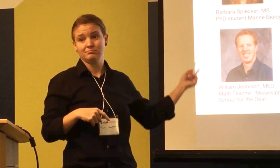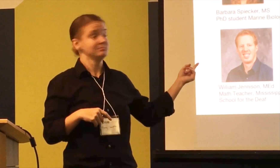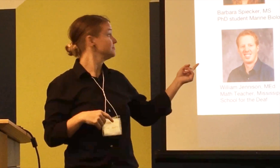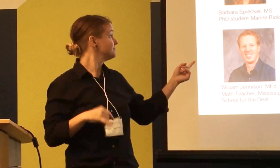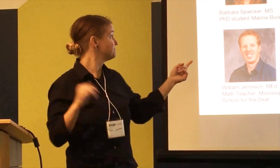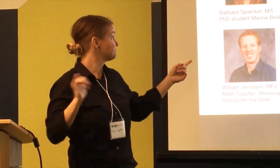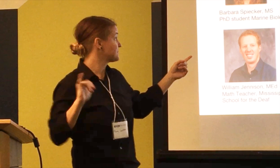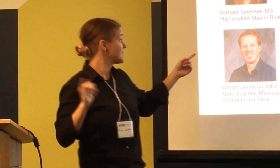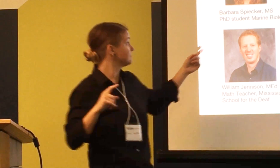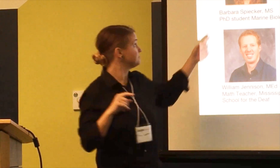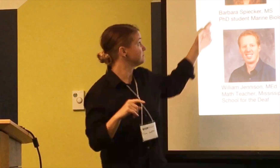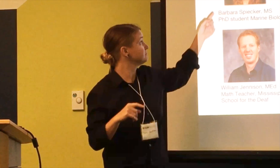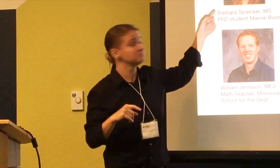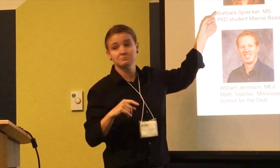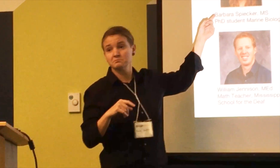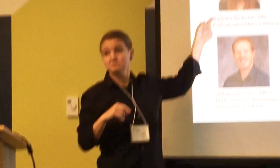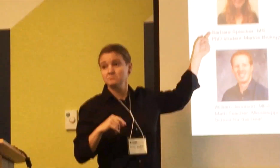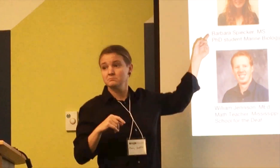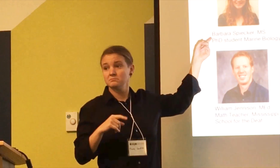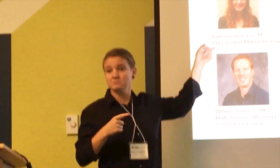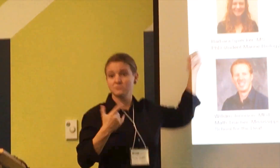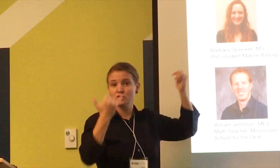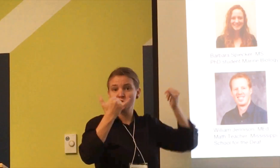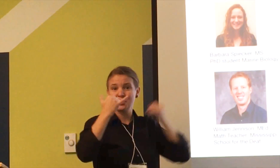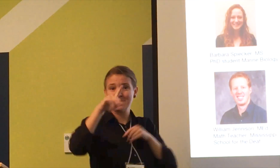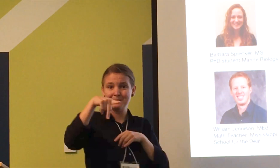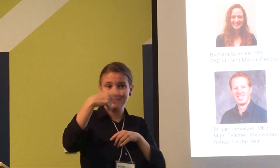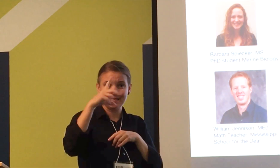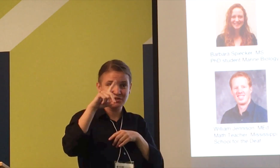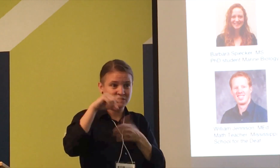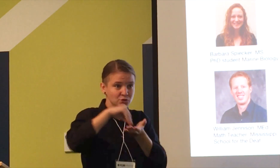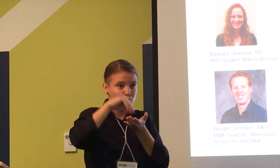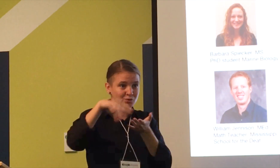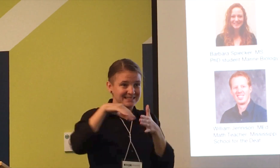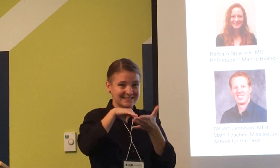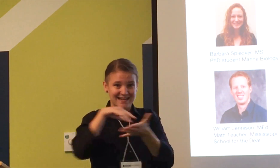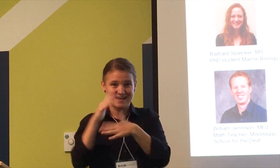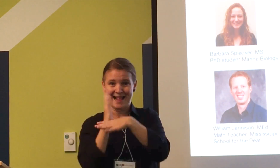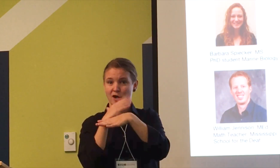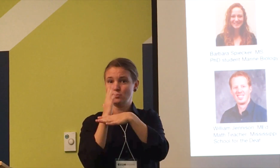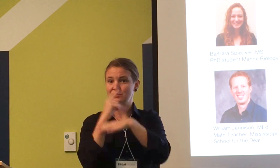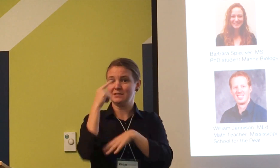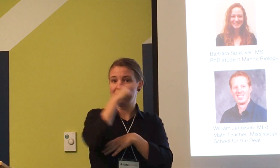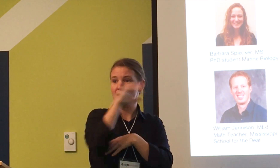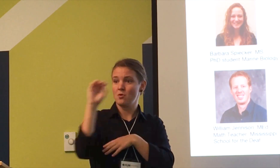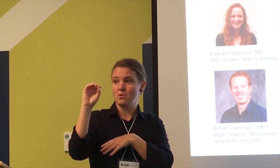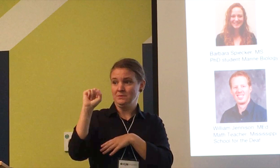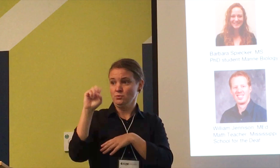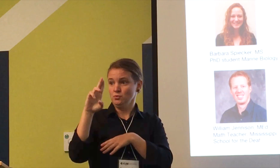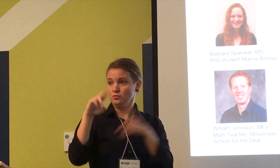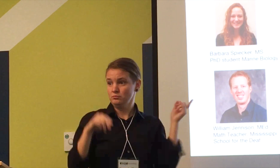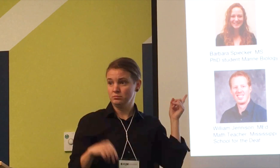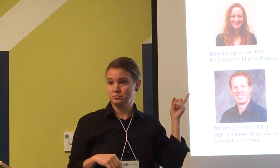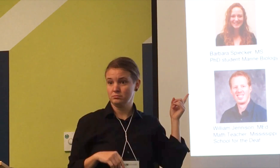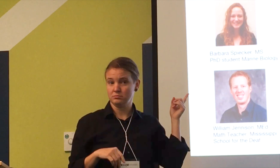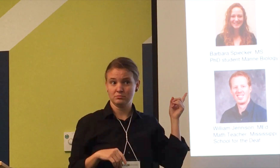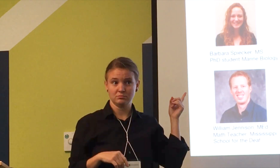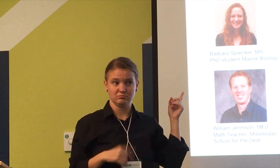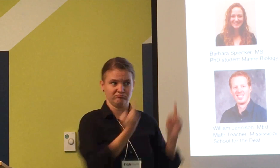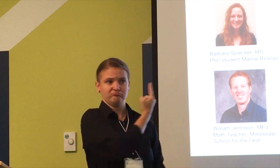for Barbara, who's in marine biology. There's no other marine biologist on the team. She's a PhD student studying algae and climate